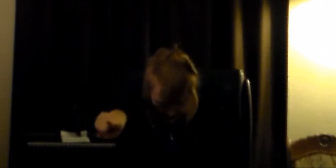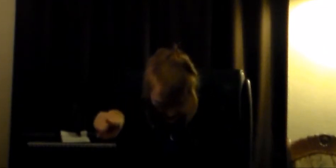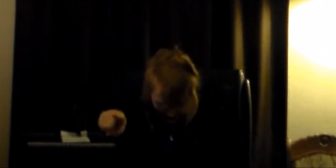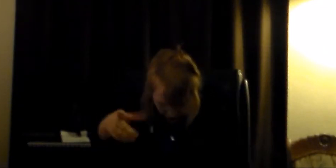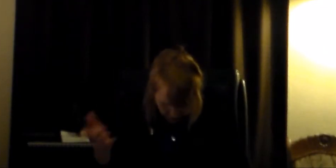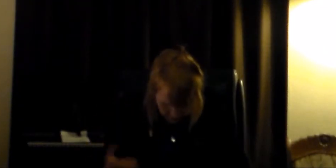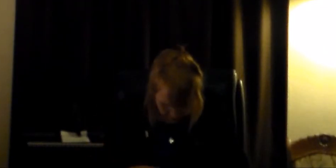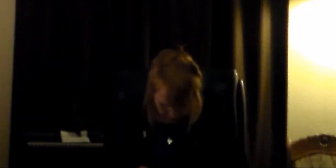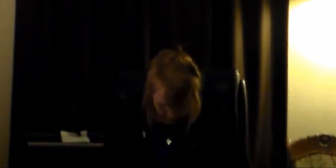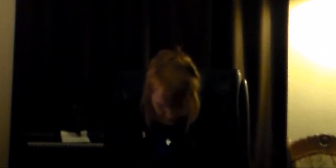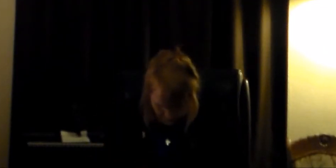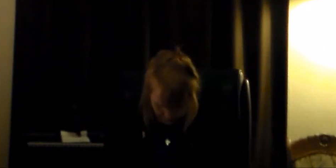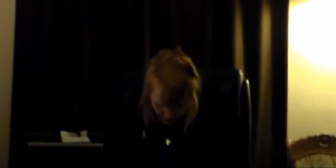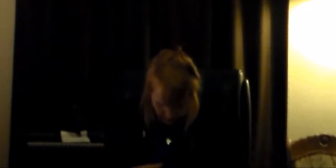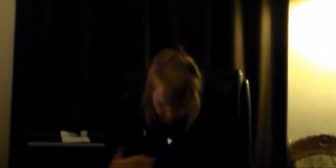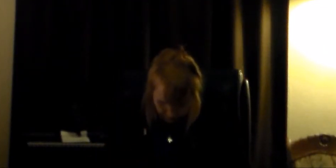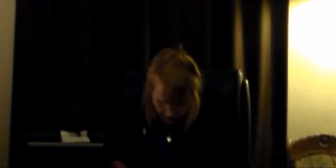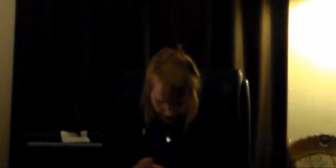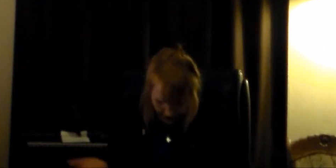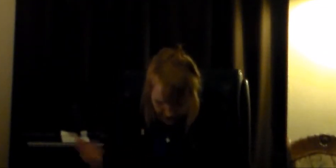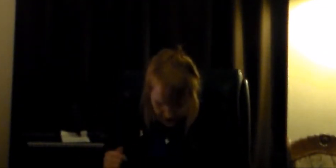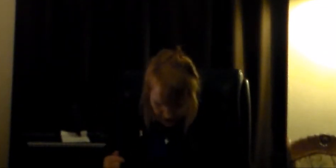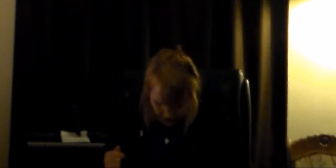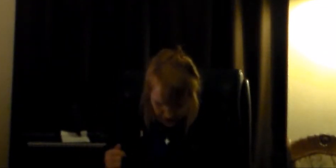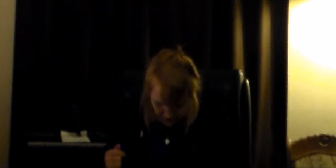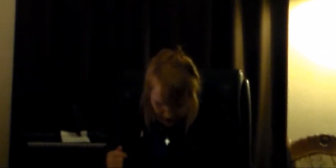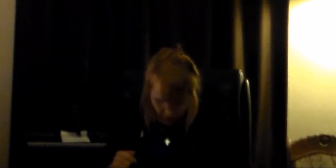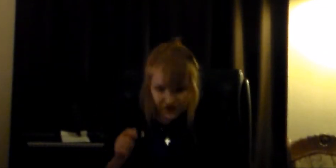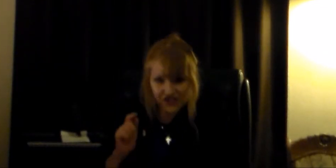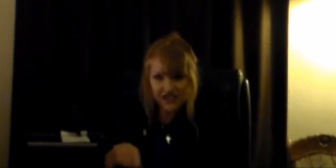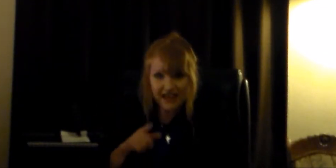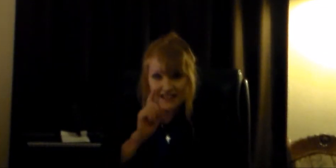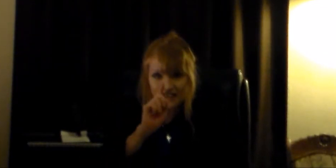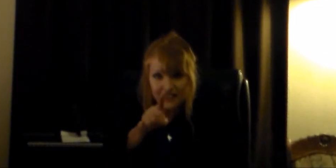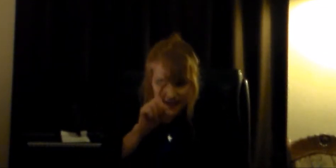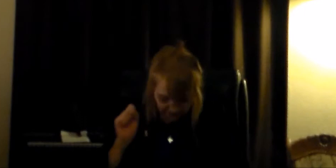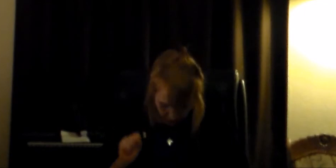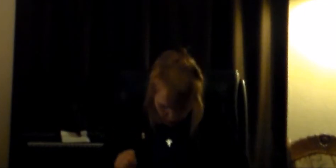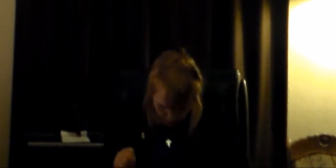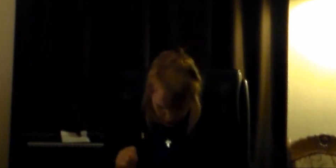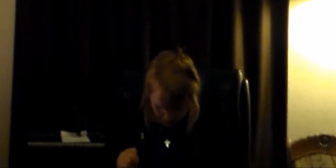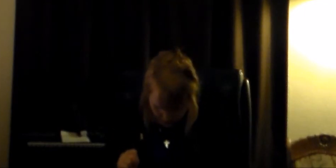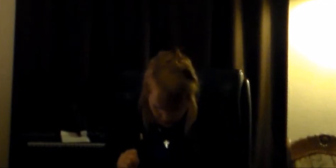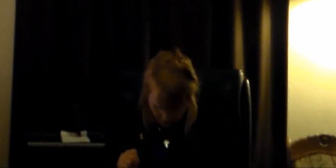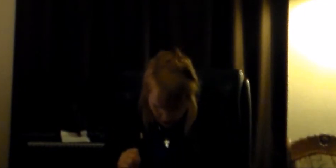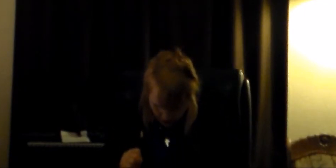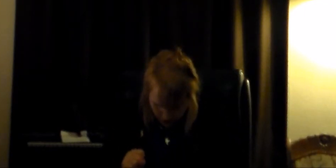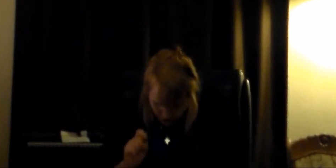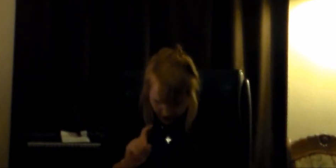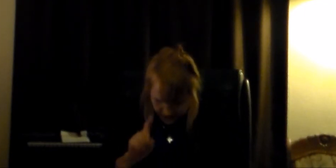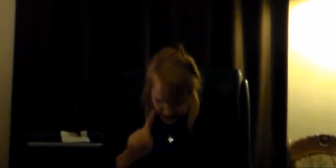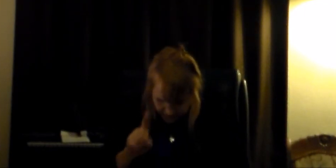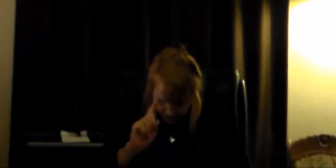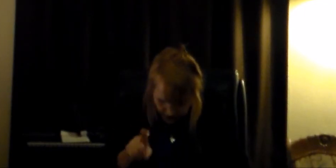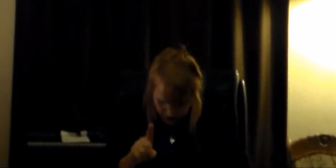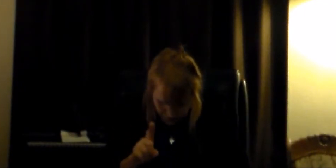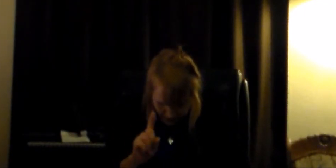He's here. Hand this man over to Satan, the devil, so that the sinful nature may